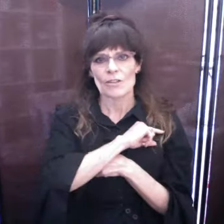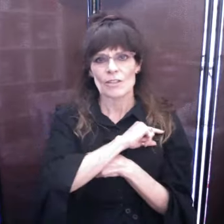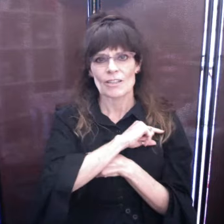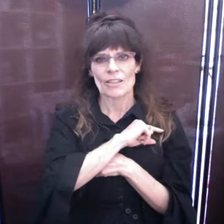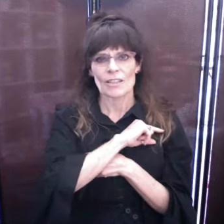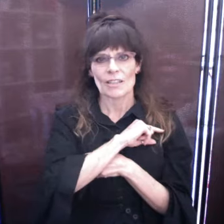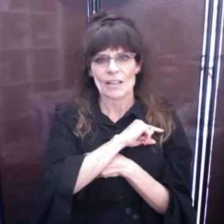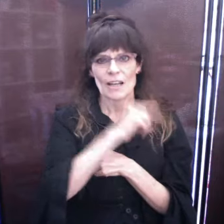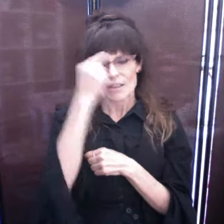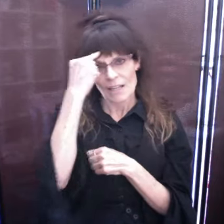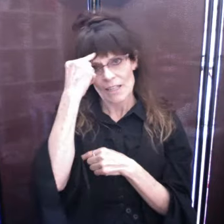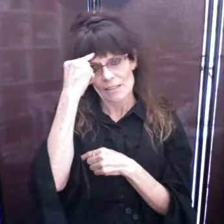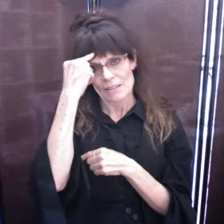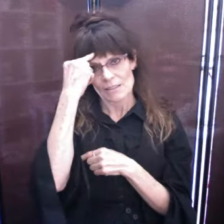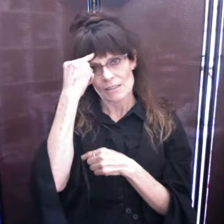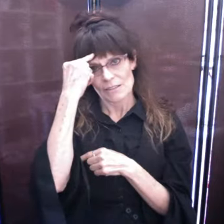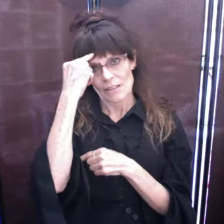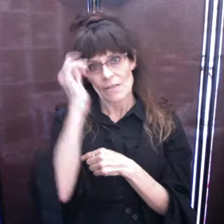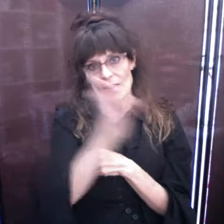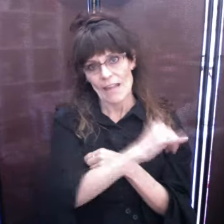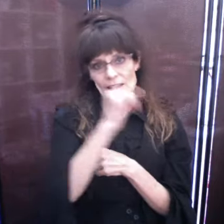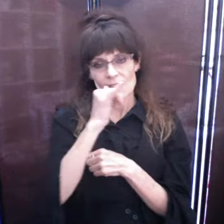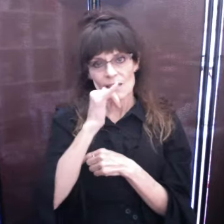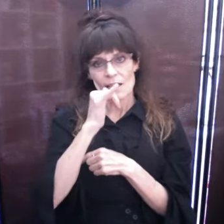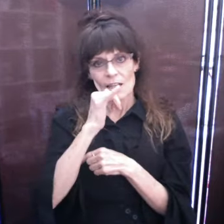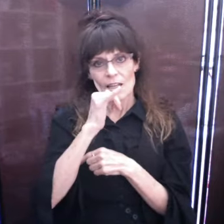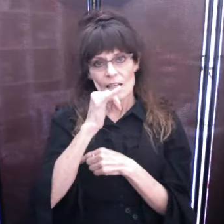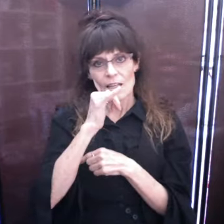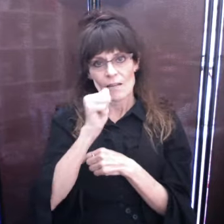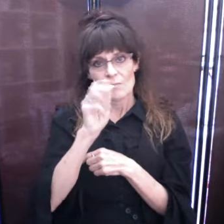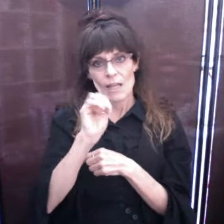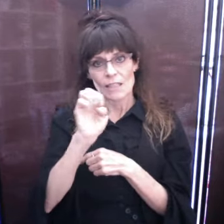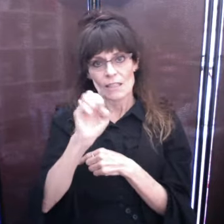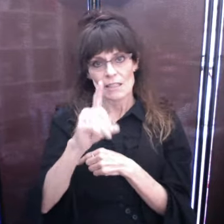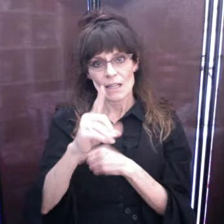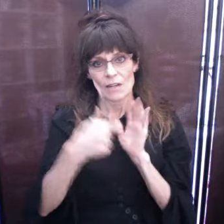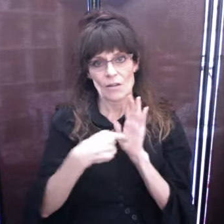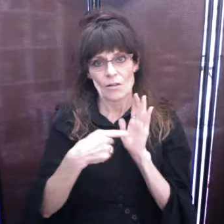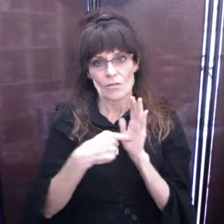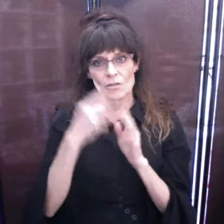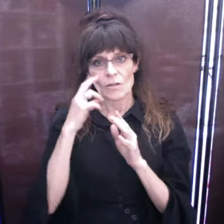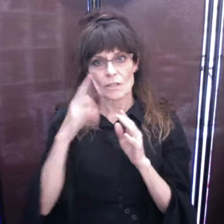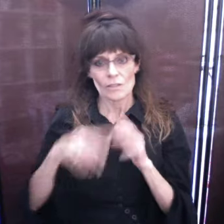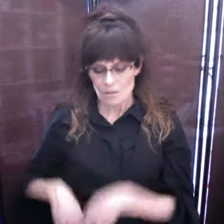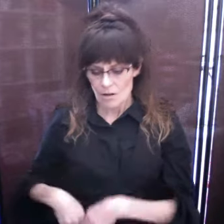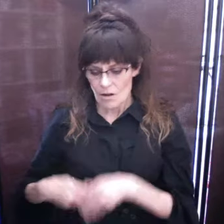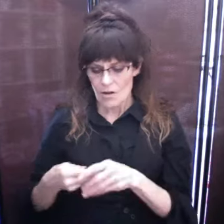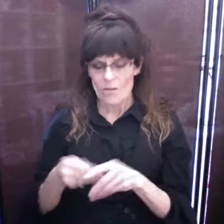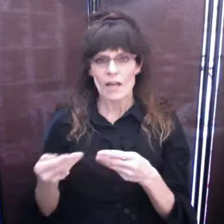thought, oh, well, there's an amends owed there, right? So I look in my wallet, I got $70. Yeah, I'll go clean that up.